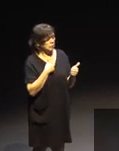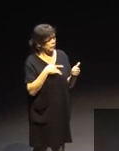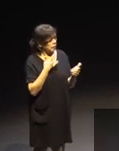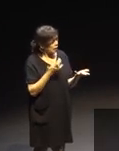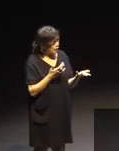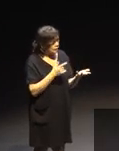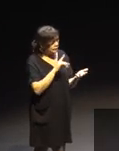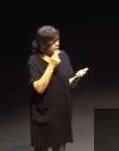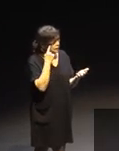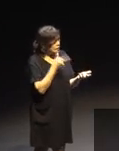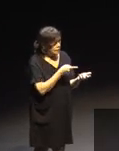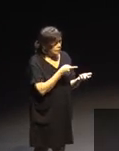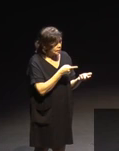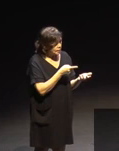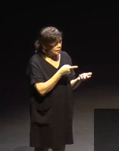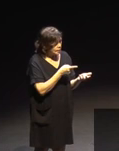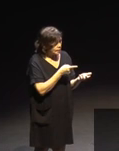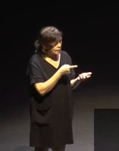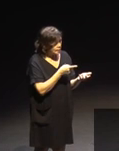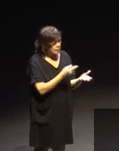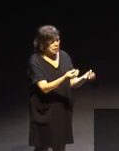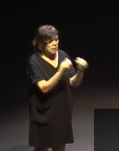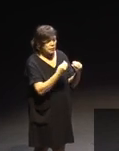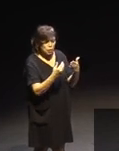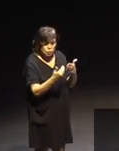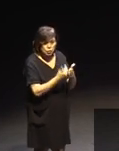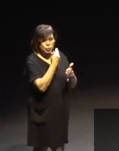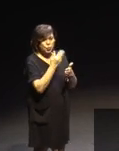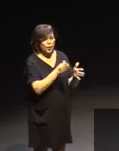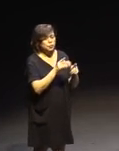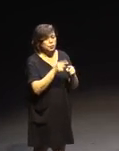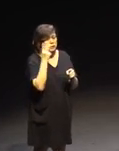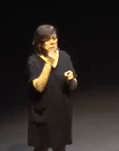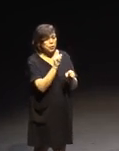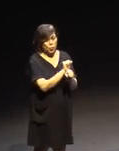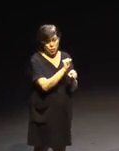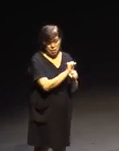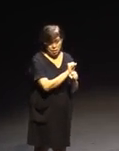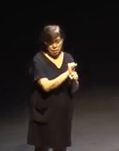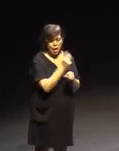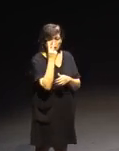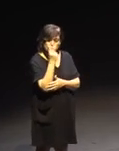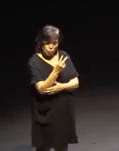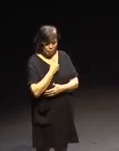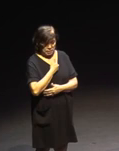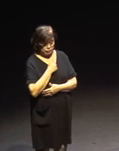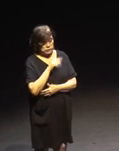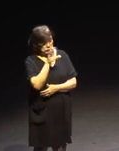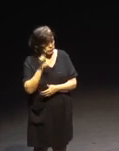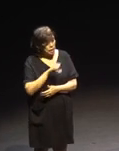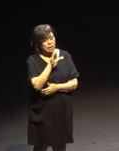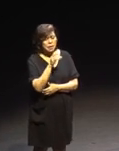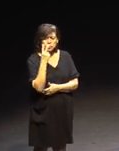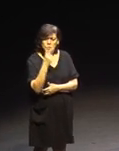field, because it just offered me a different way to look at the world. I saw circles, I saw